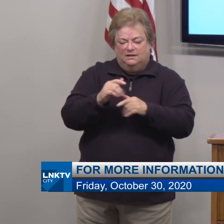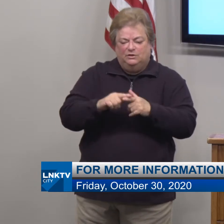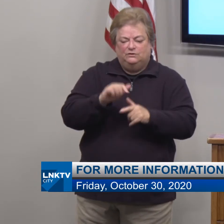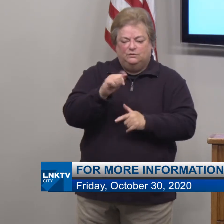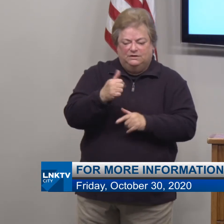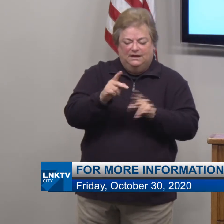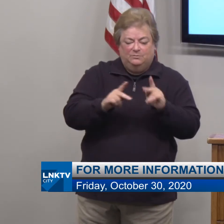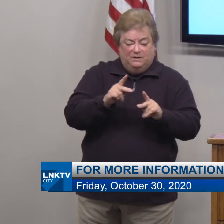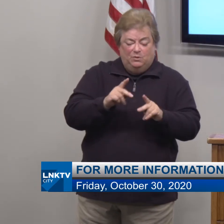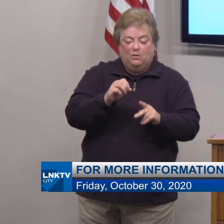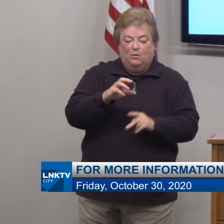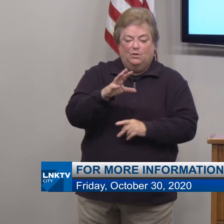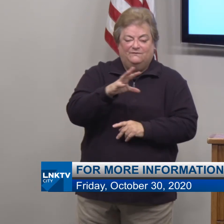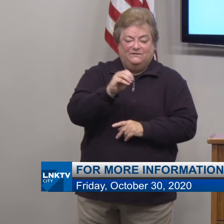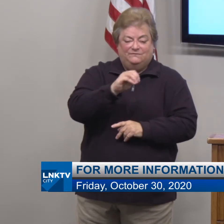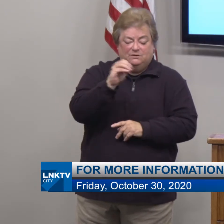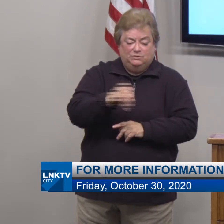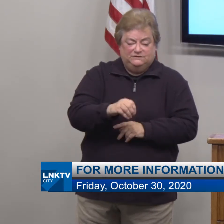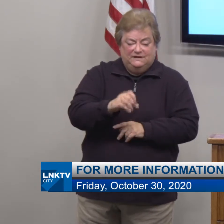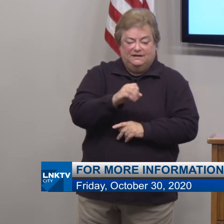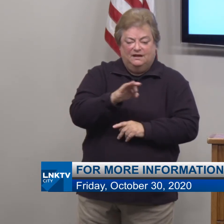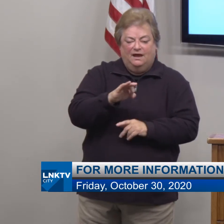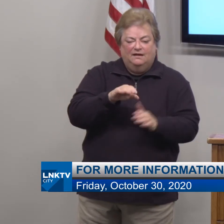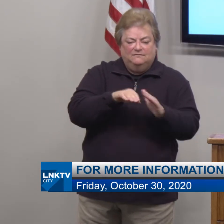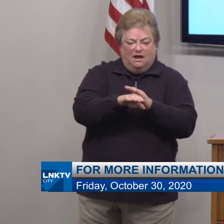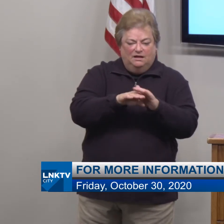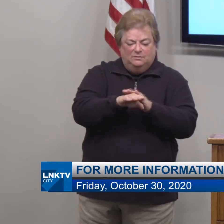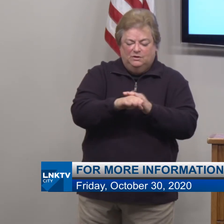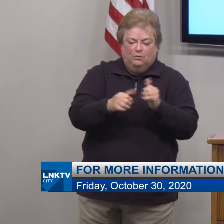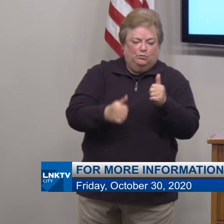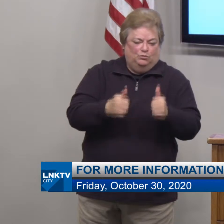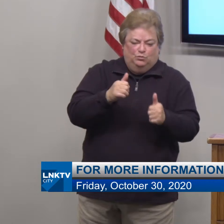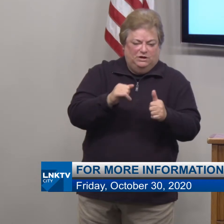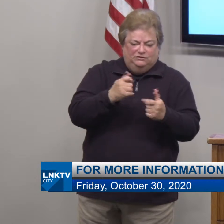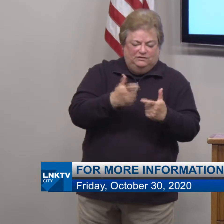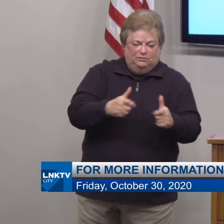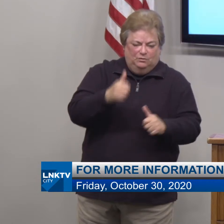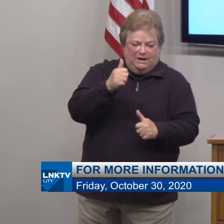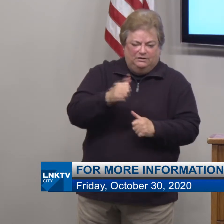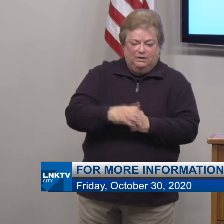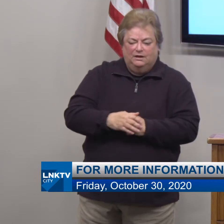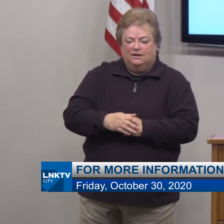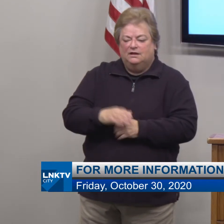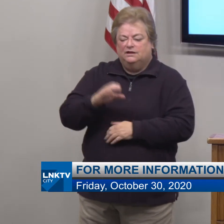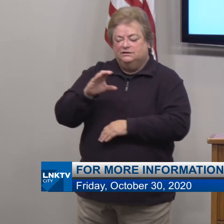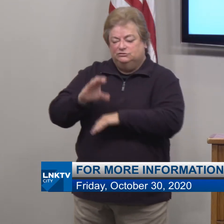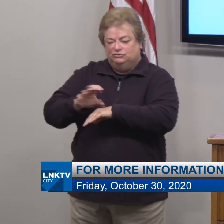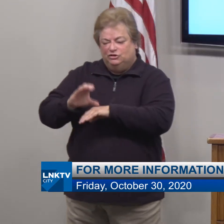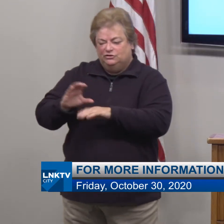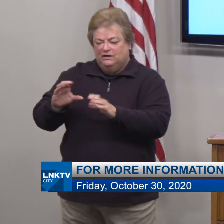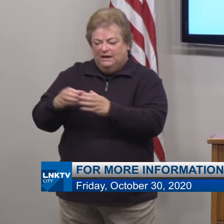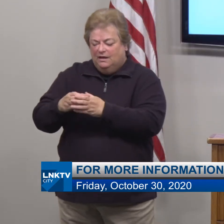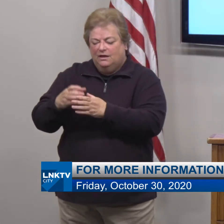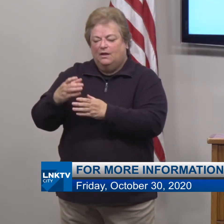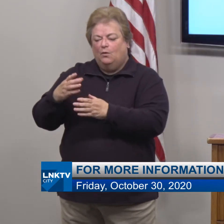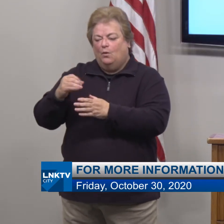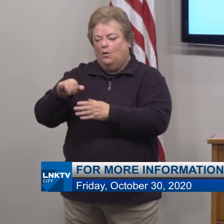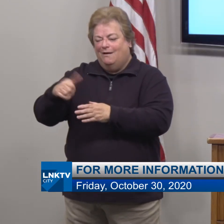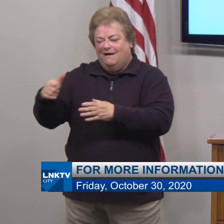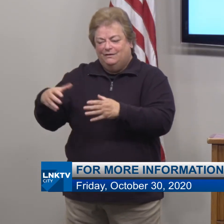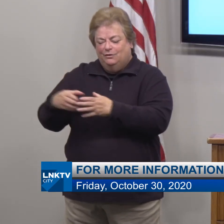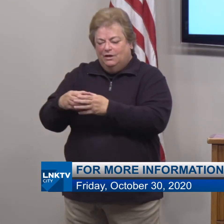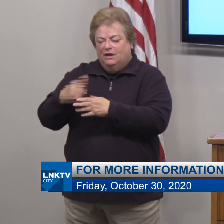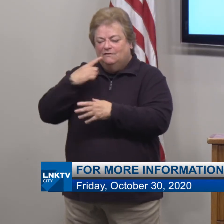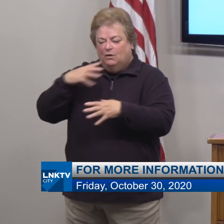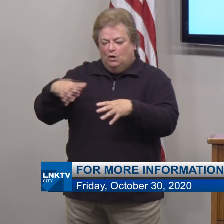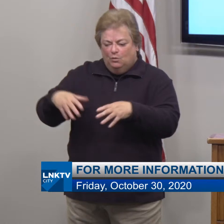or 50% of occupancy, whichever is greater. Religious gatherings, including weddings and funerals,